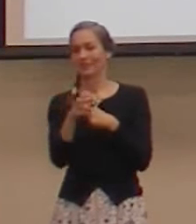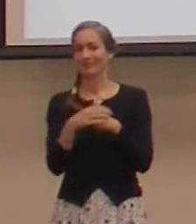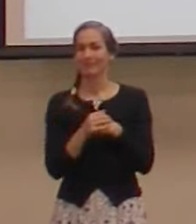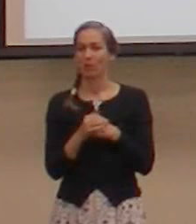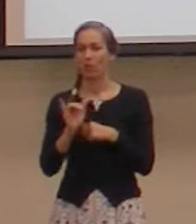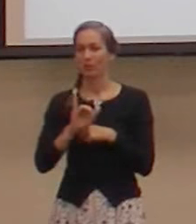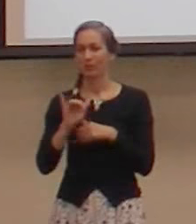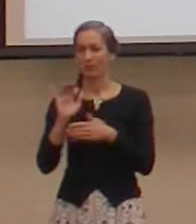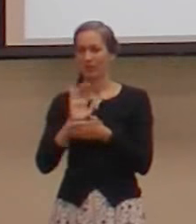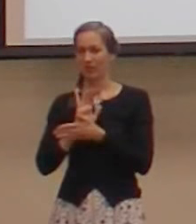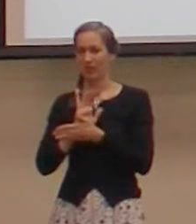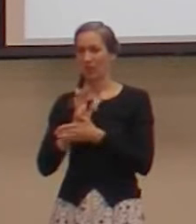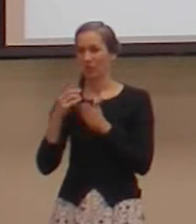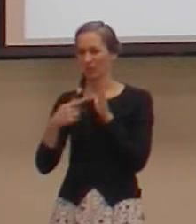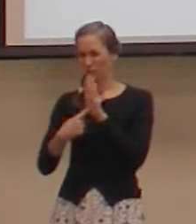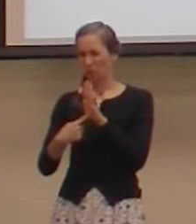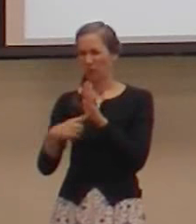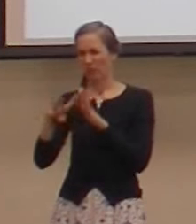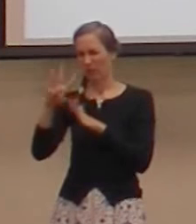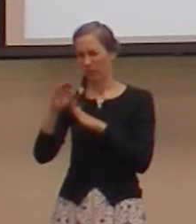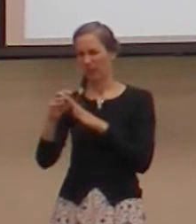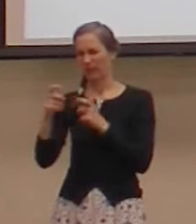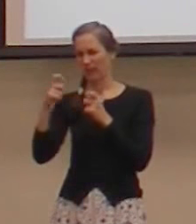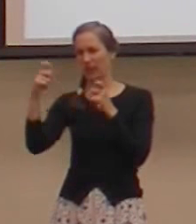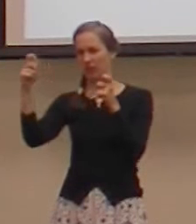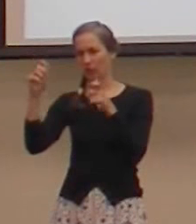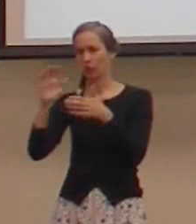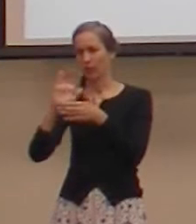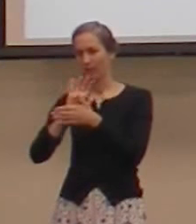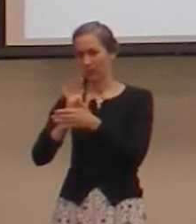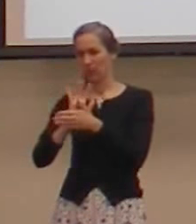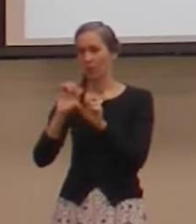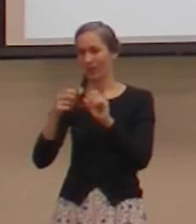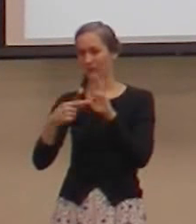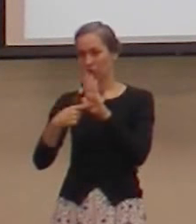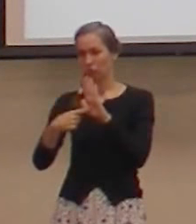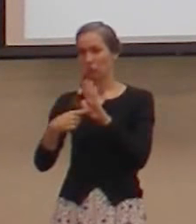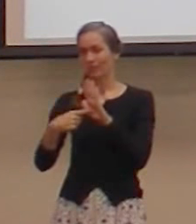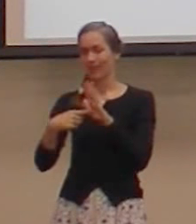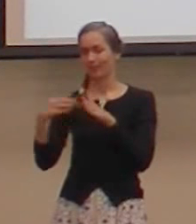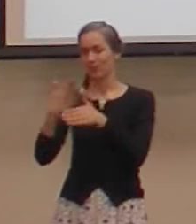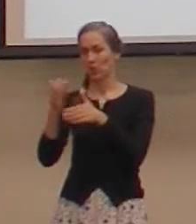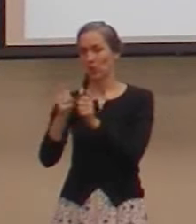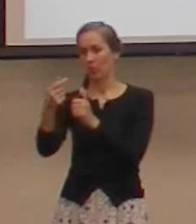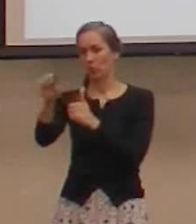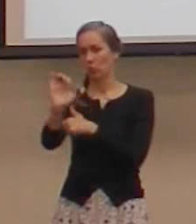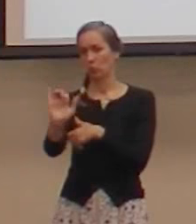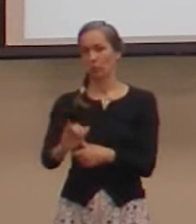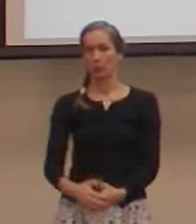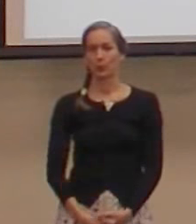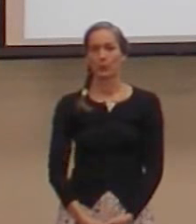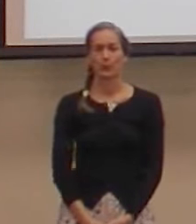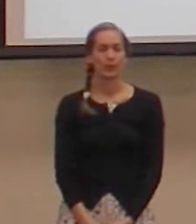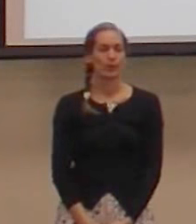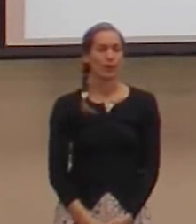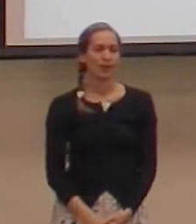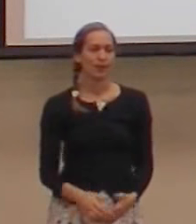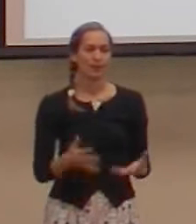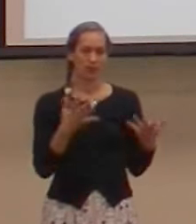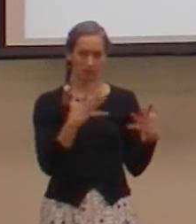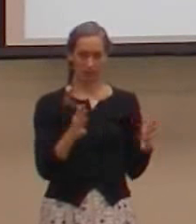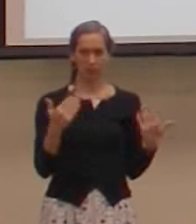saw with our 40th anniversary video as well. So let's roll that video, and then afterwards we'll have our closing prayer. Thanks.